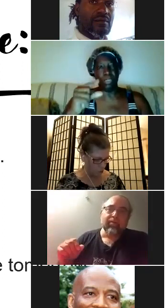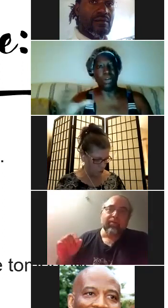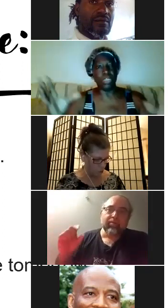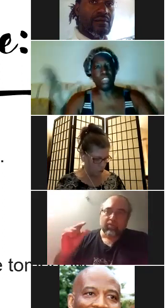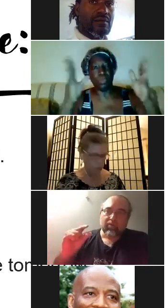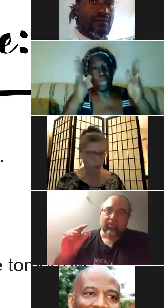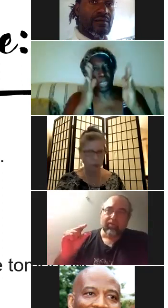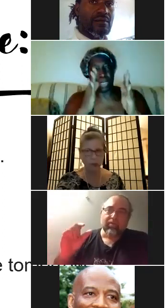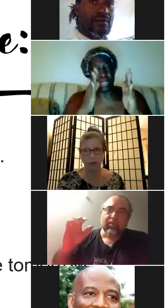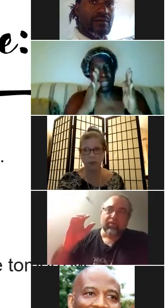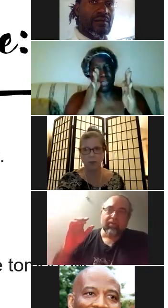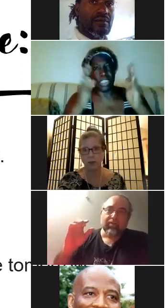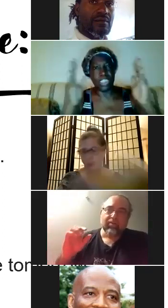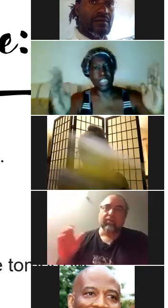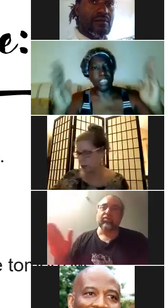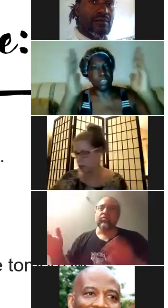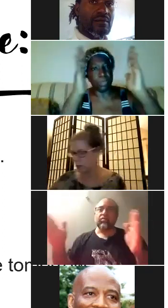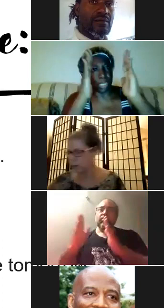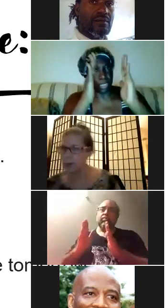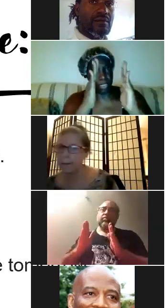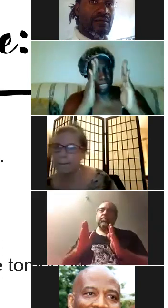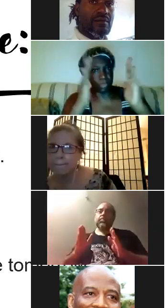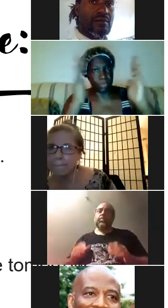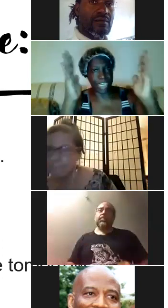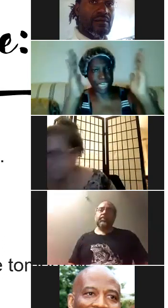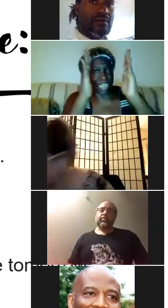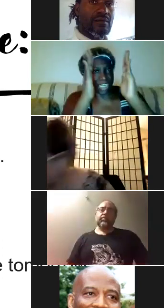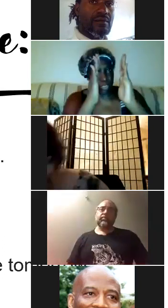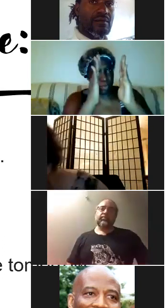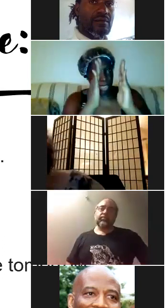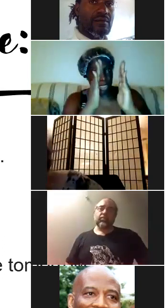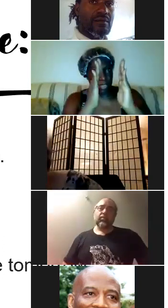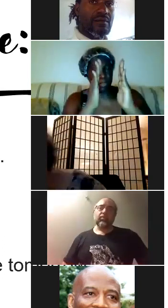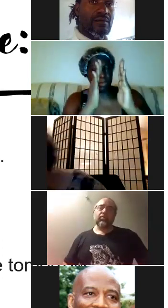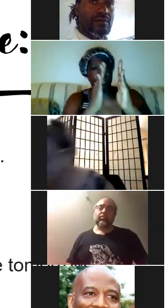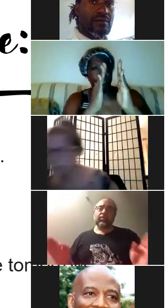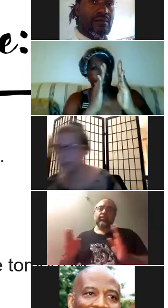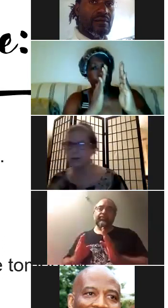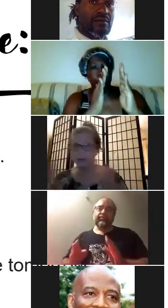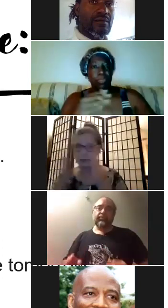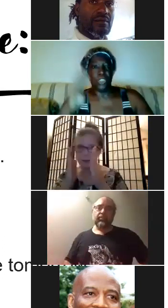small or small. This is also small. Bringing it in, small.